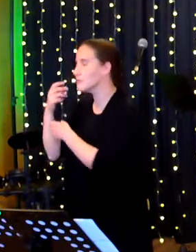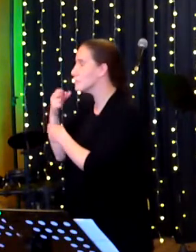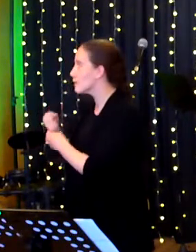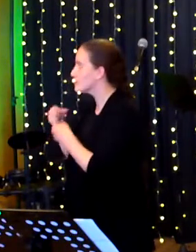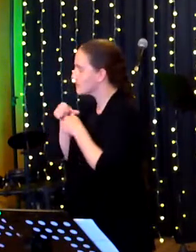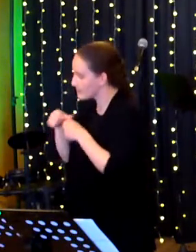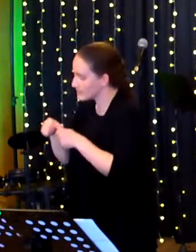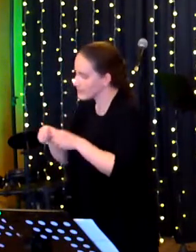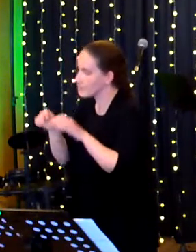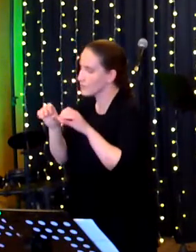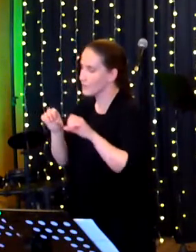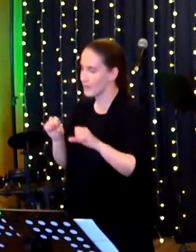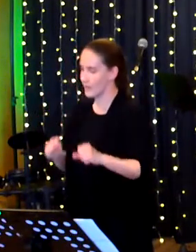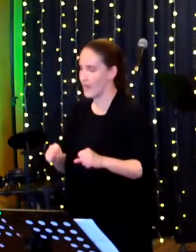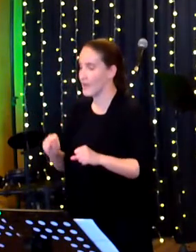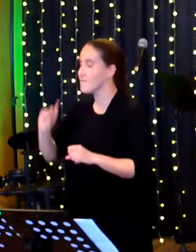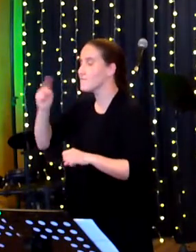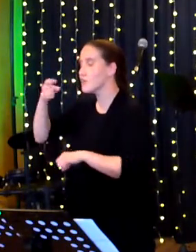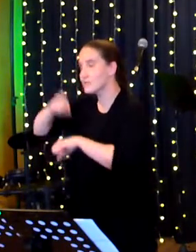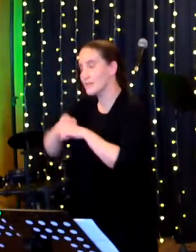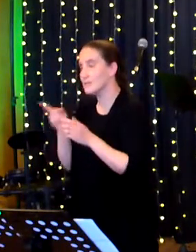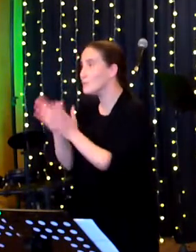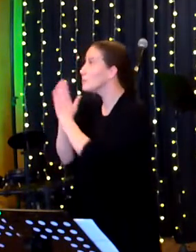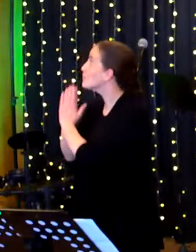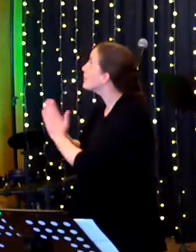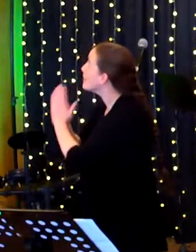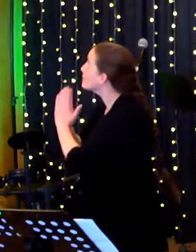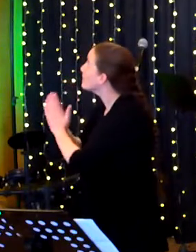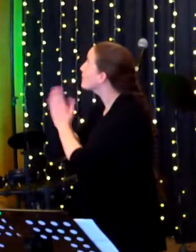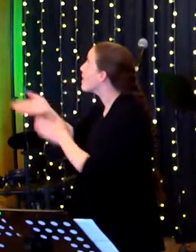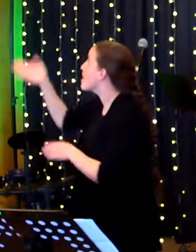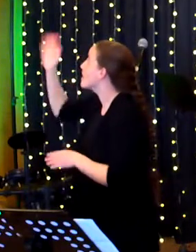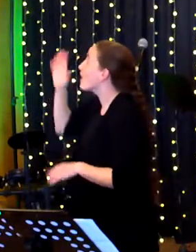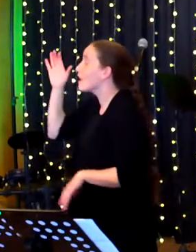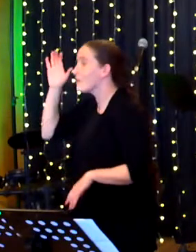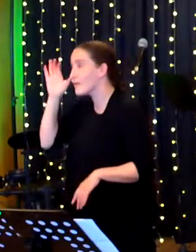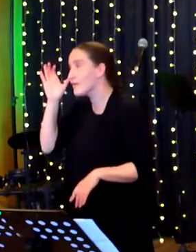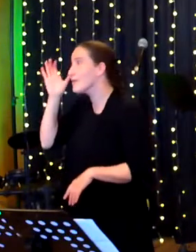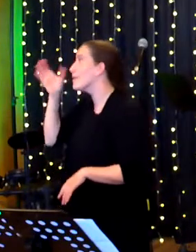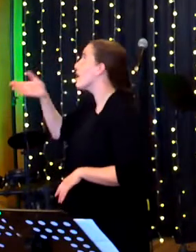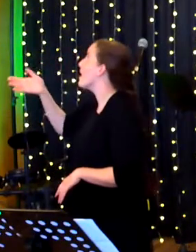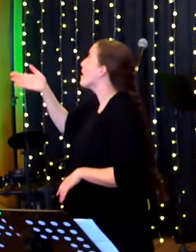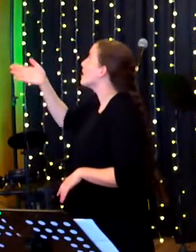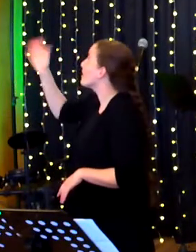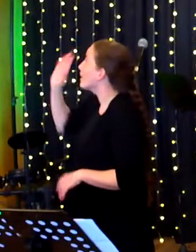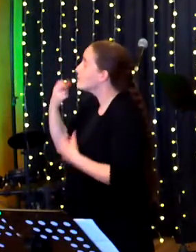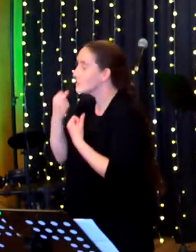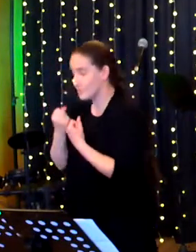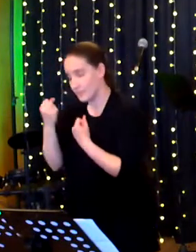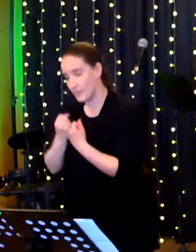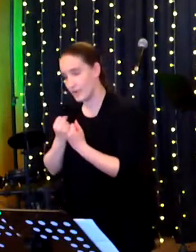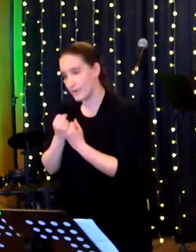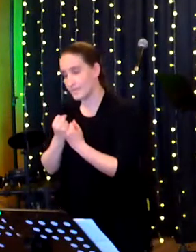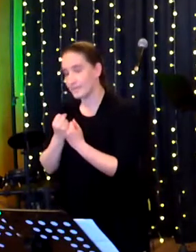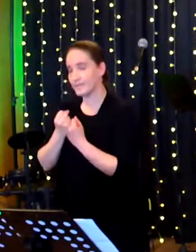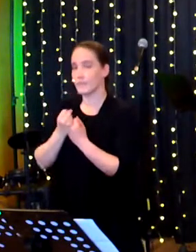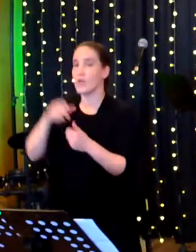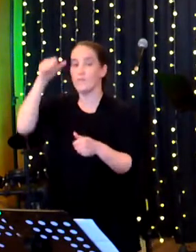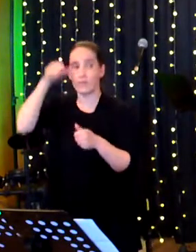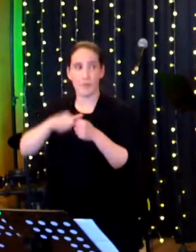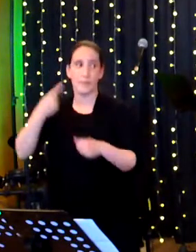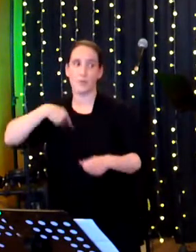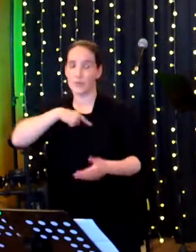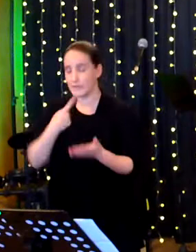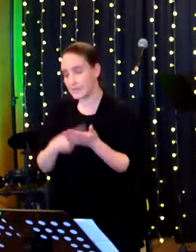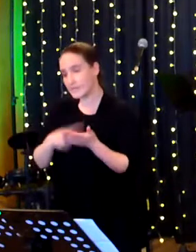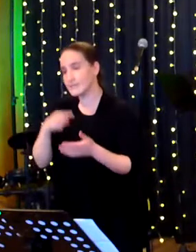and he released angelic forces to do work in the heavenly realms." And let's be clear, we've talked about this before. Just because